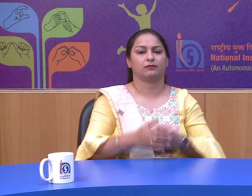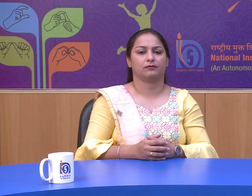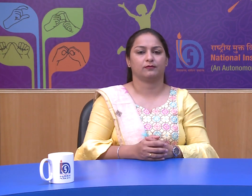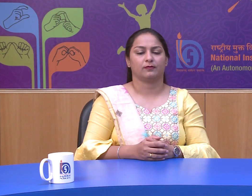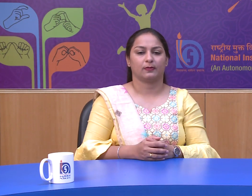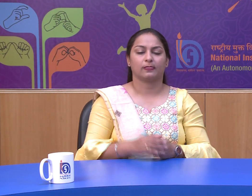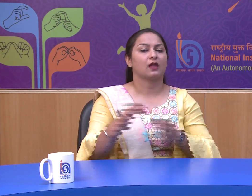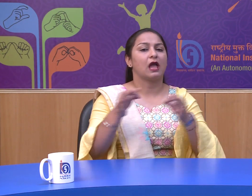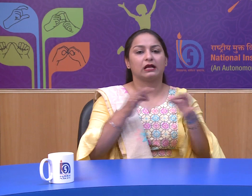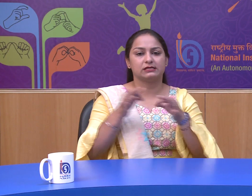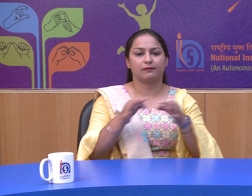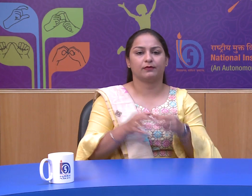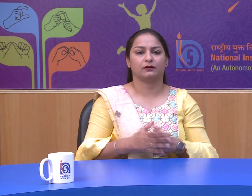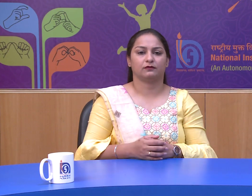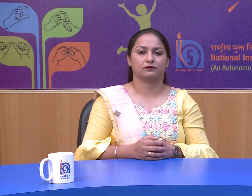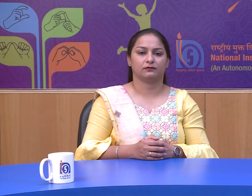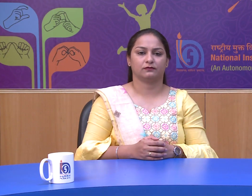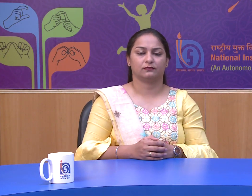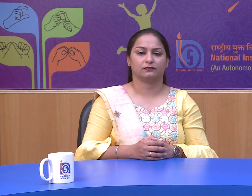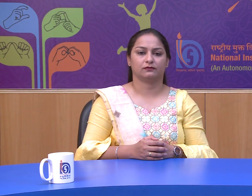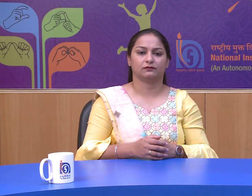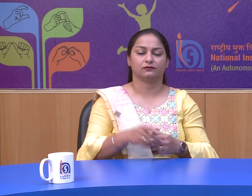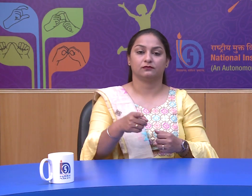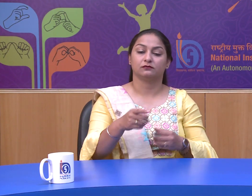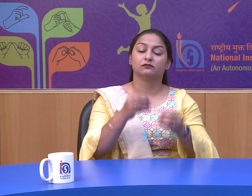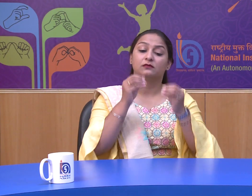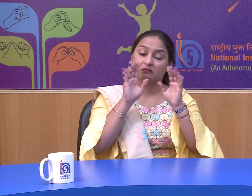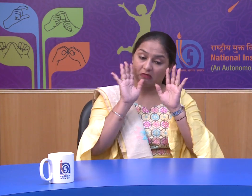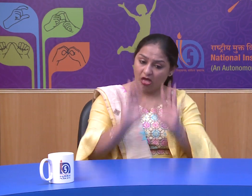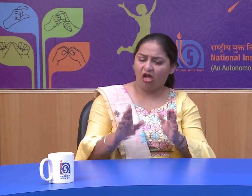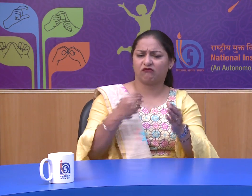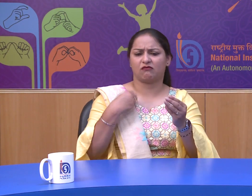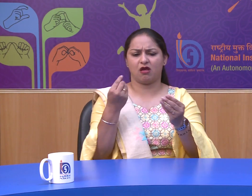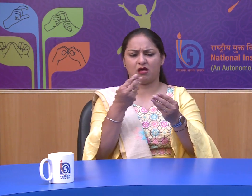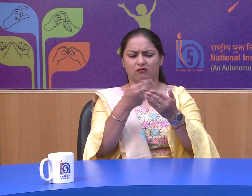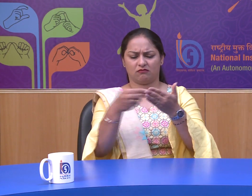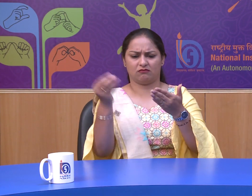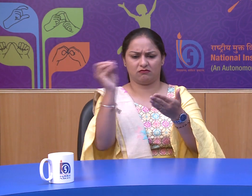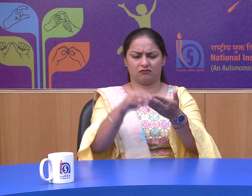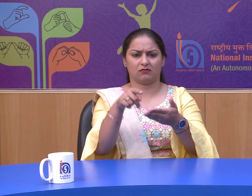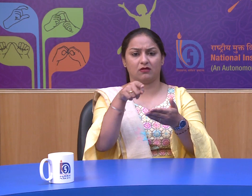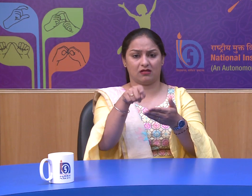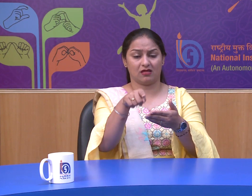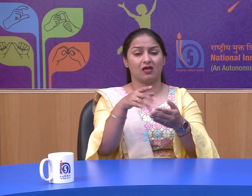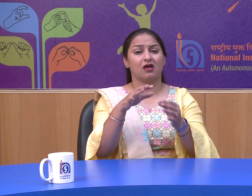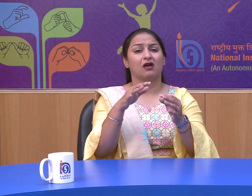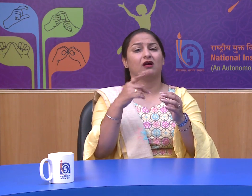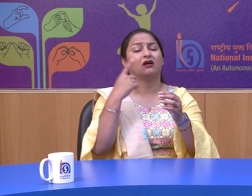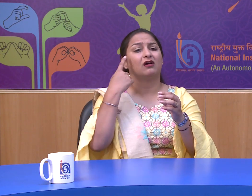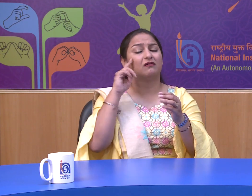For example, as it is mentioned in West Nagar pillar